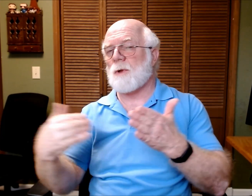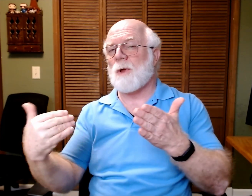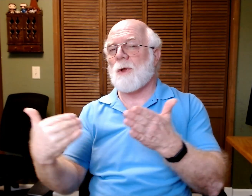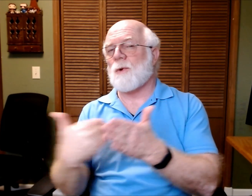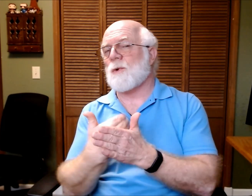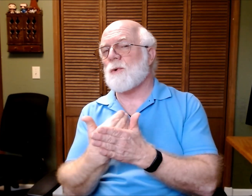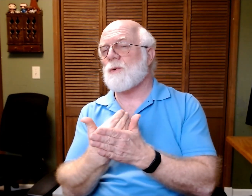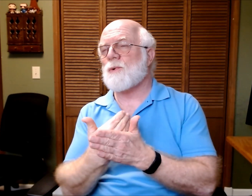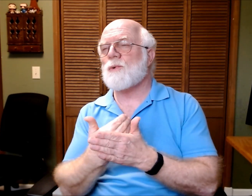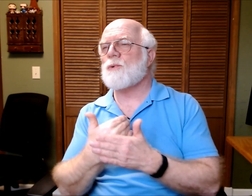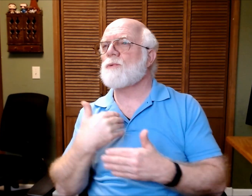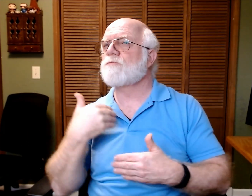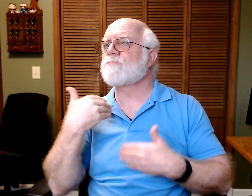a new